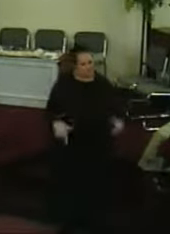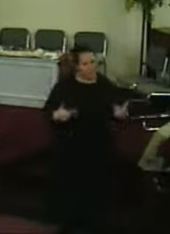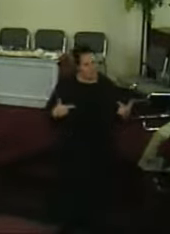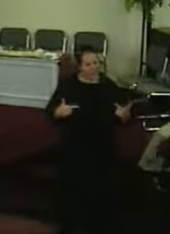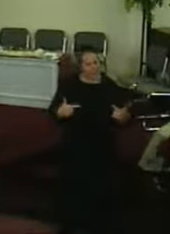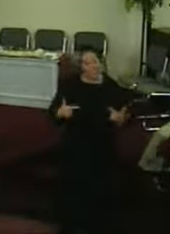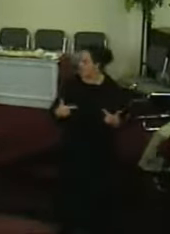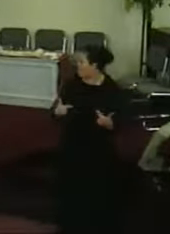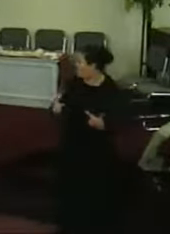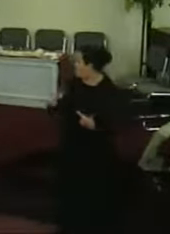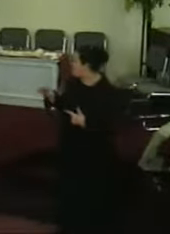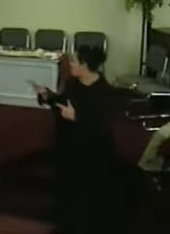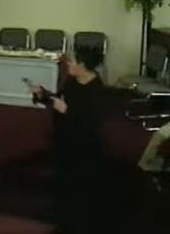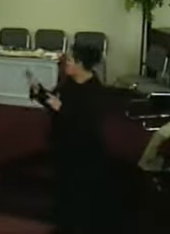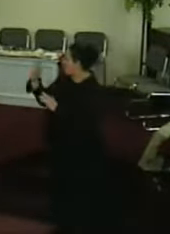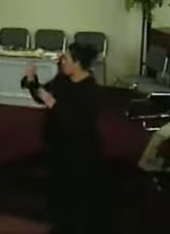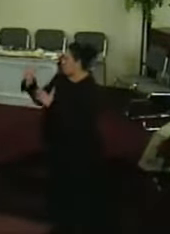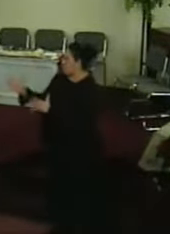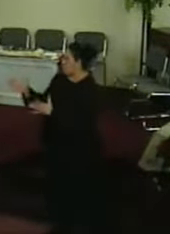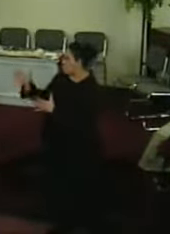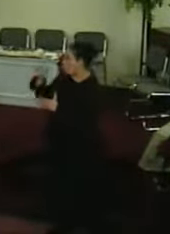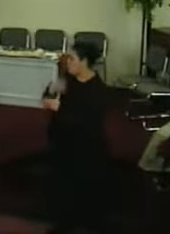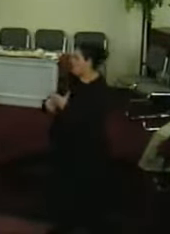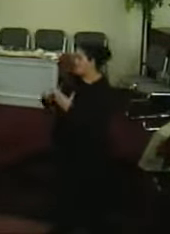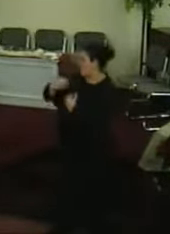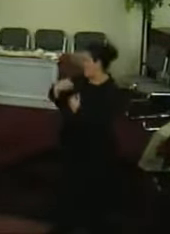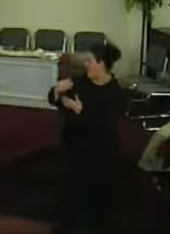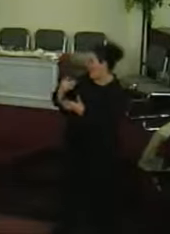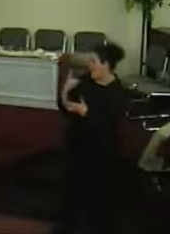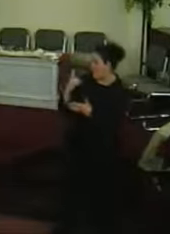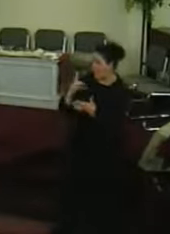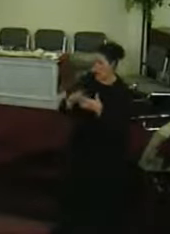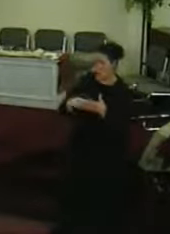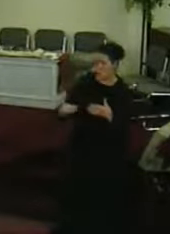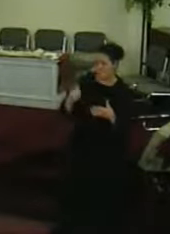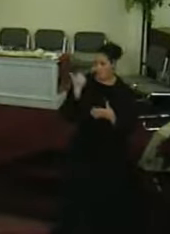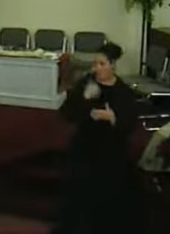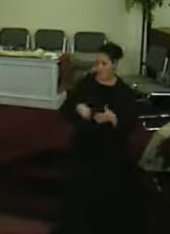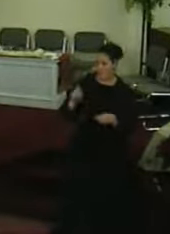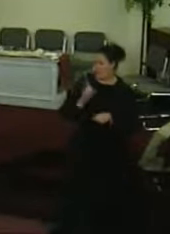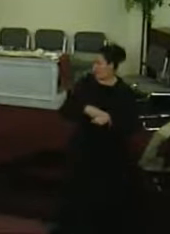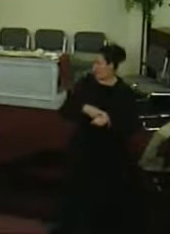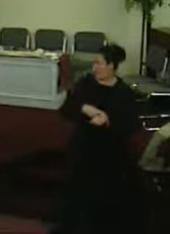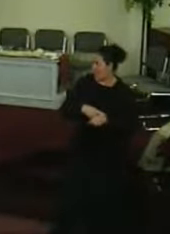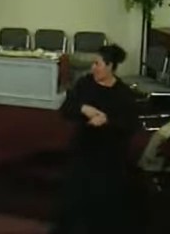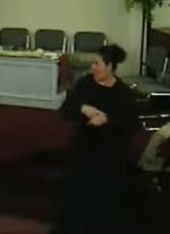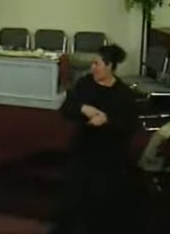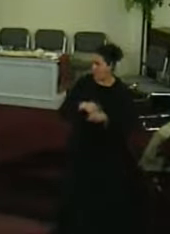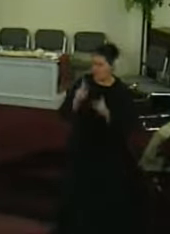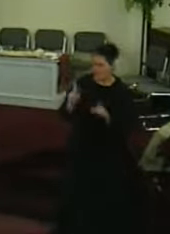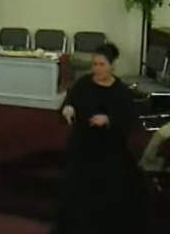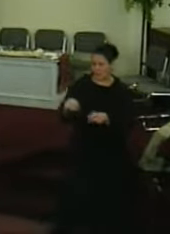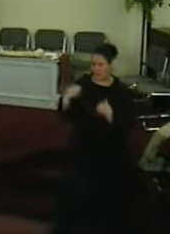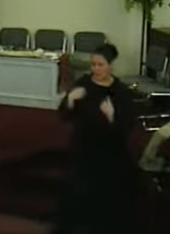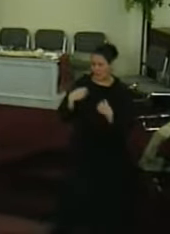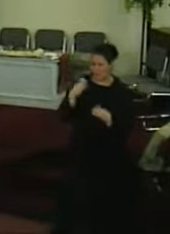pastor, do you wish you had a dollar for some people that come back with the same problem again and again and again?